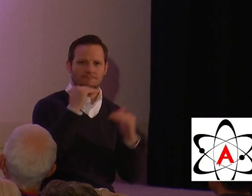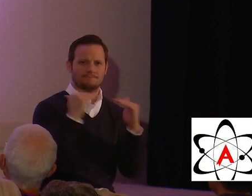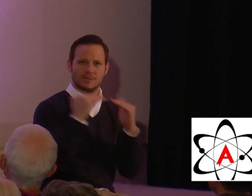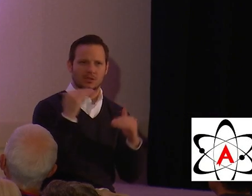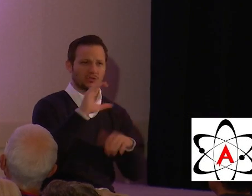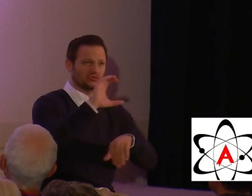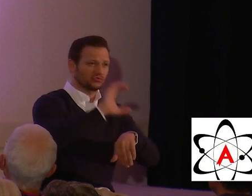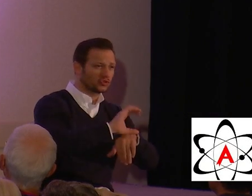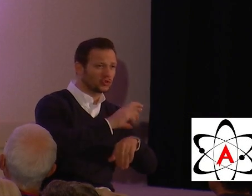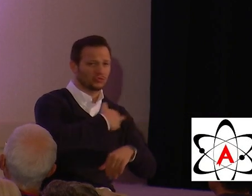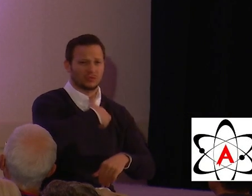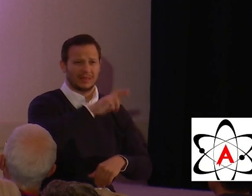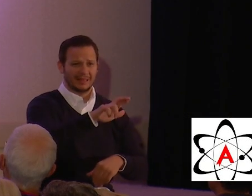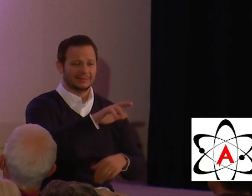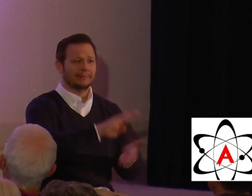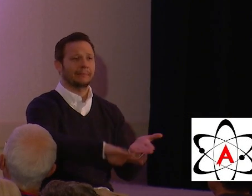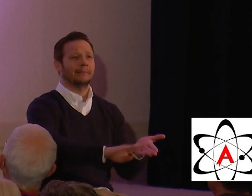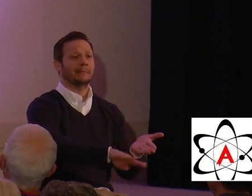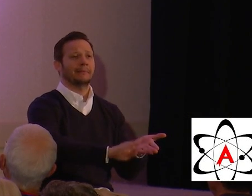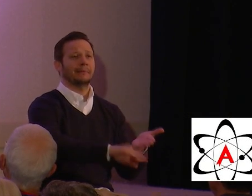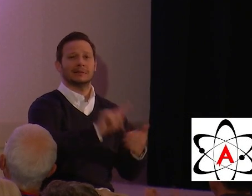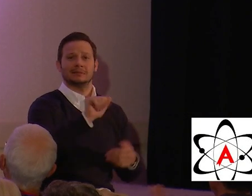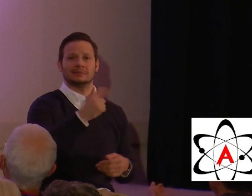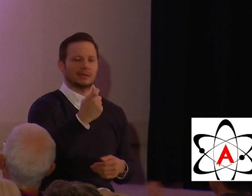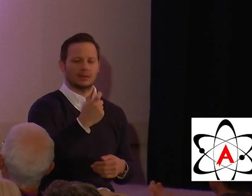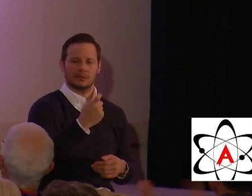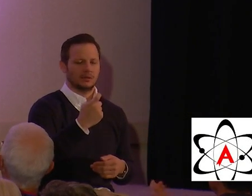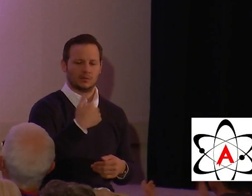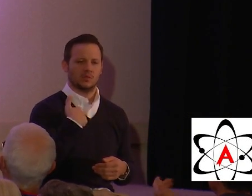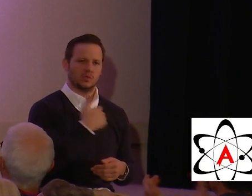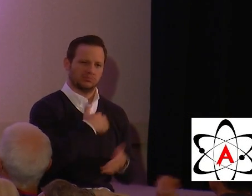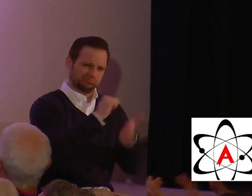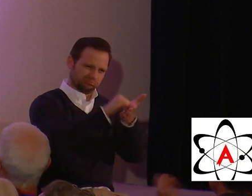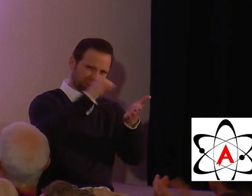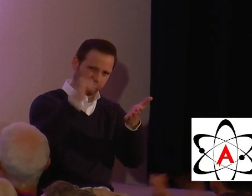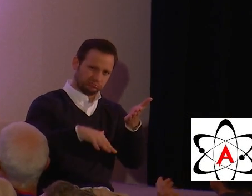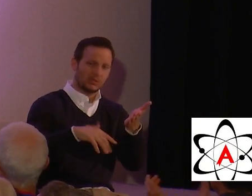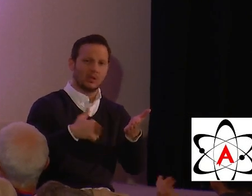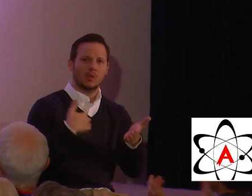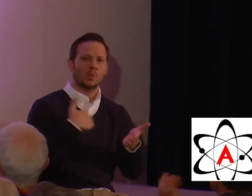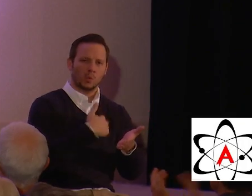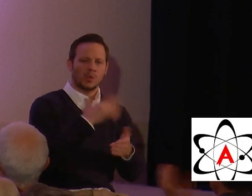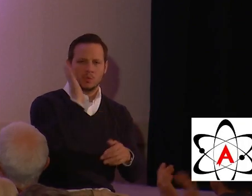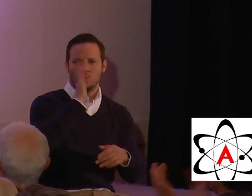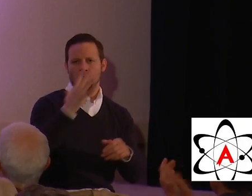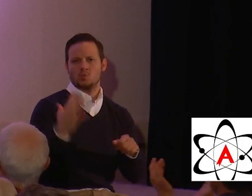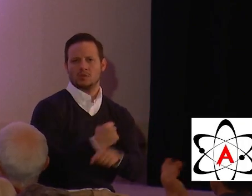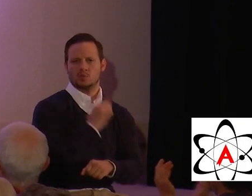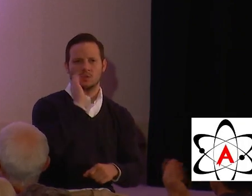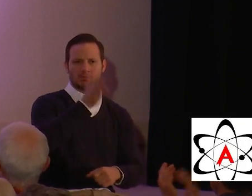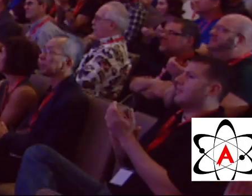churches and religious institutions in the tax code. It is a great suit, and we will win.